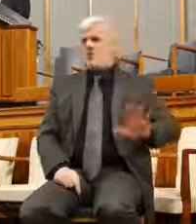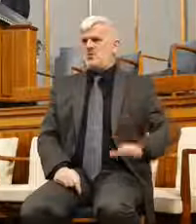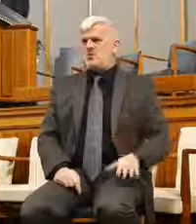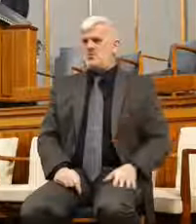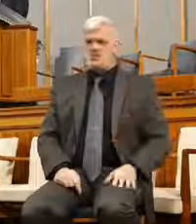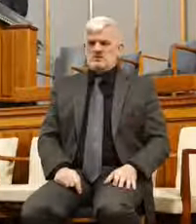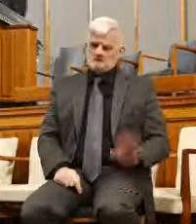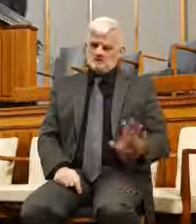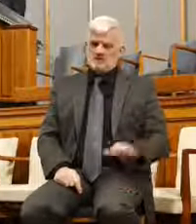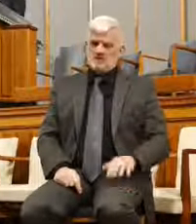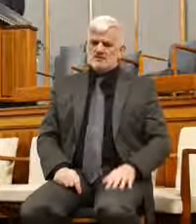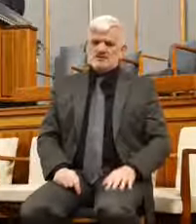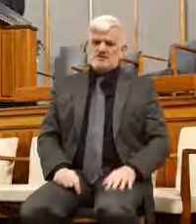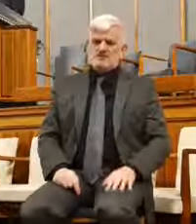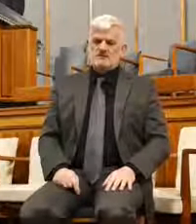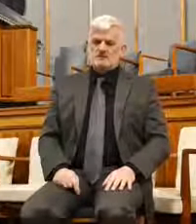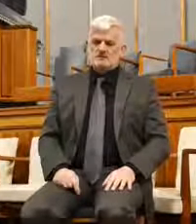unto thee.